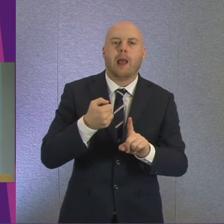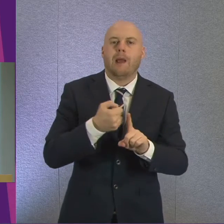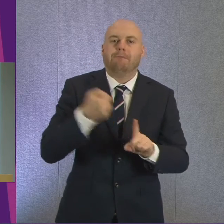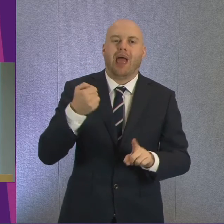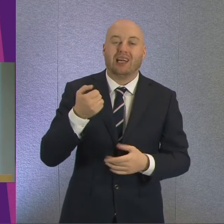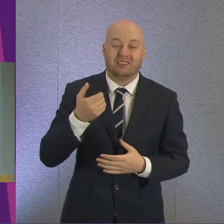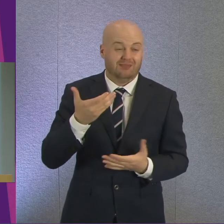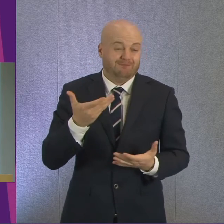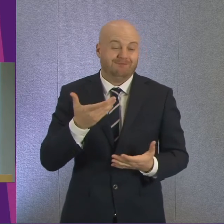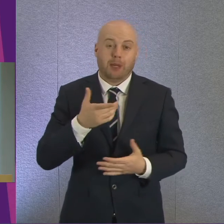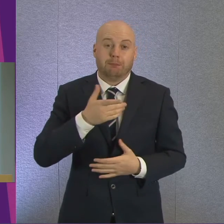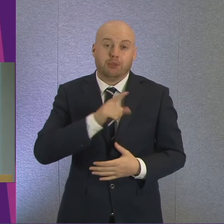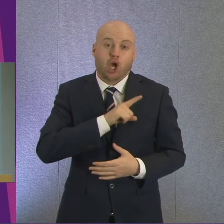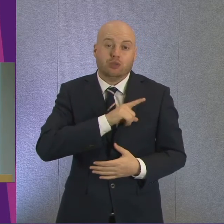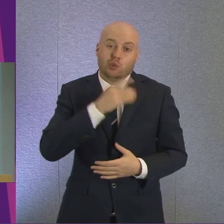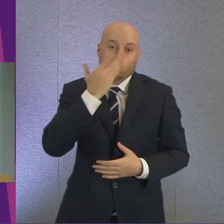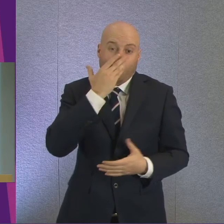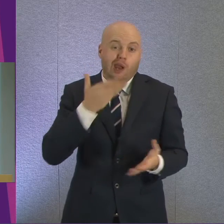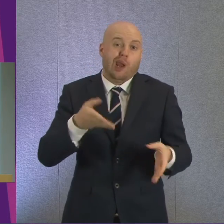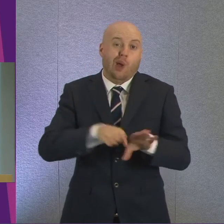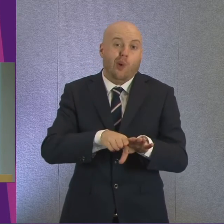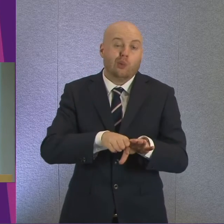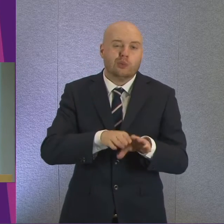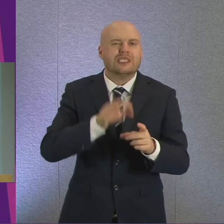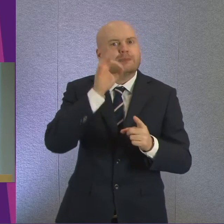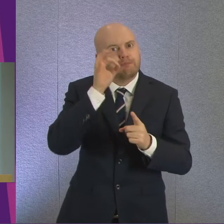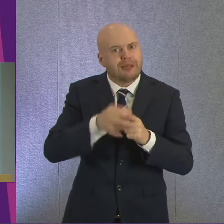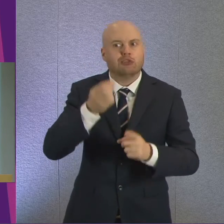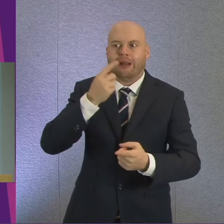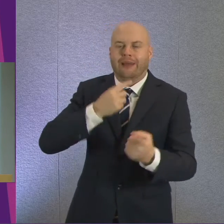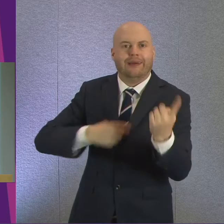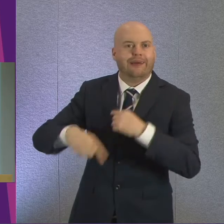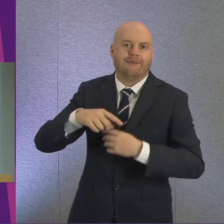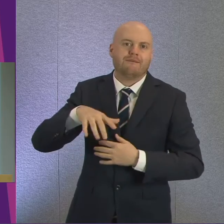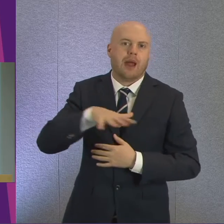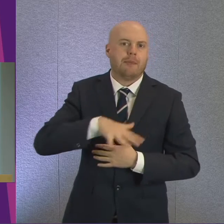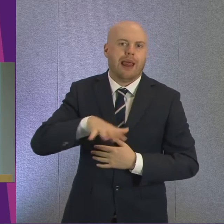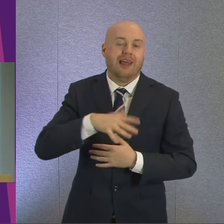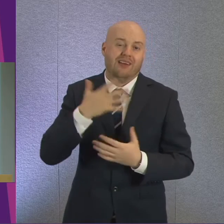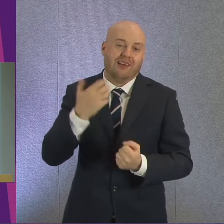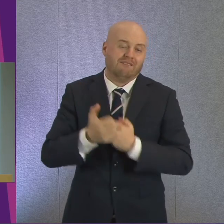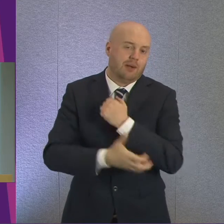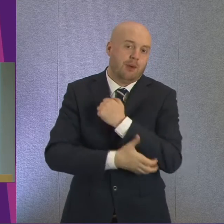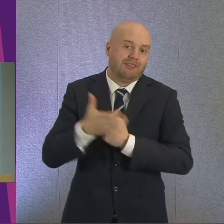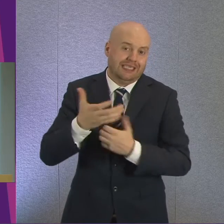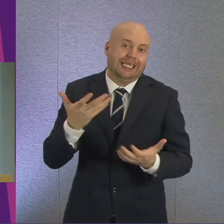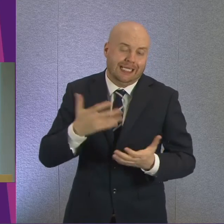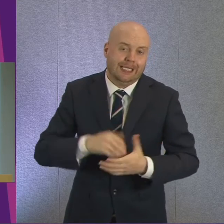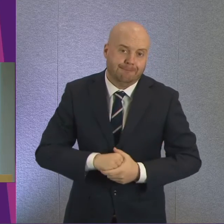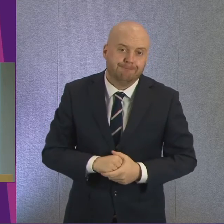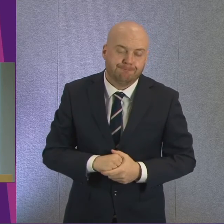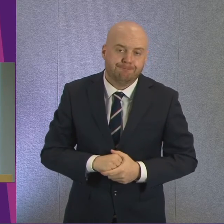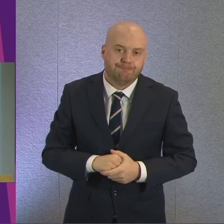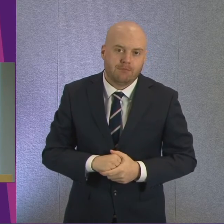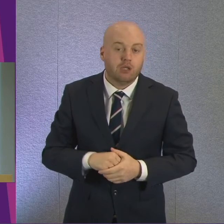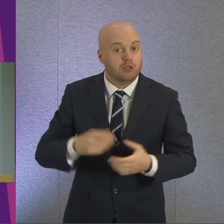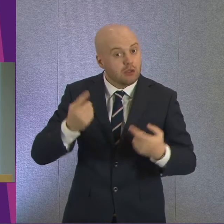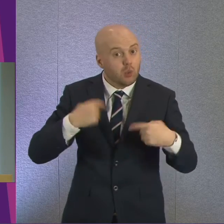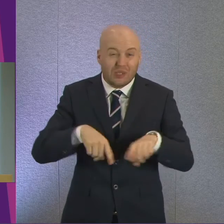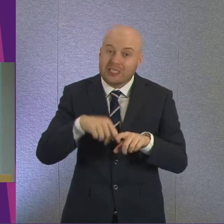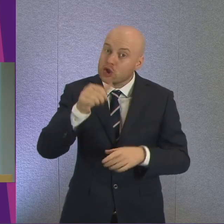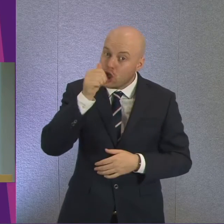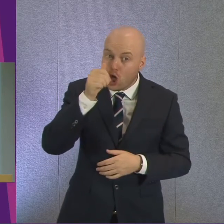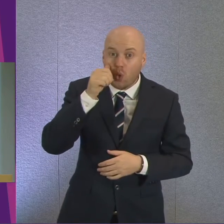our most disadvantaged families. And there will be as much of that as we can possibly manage, because we recognise the